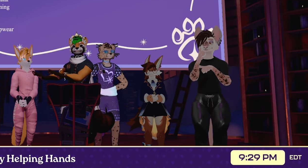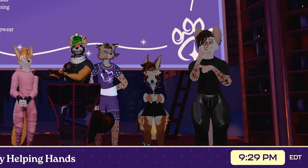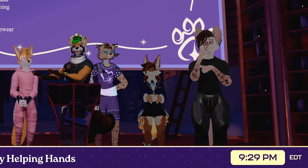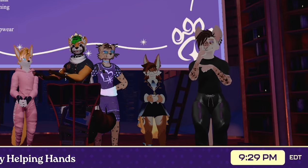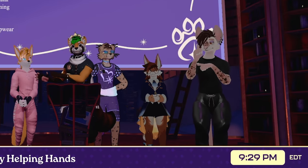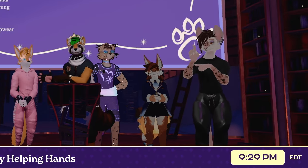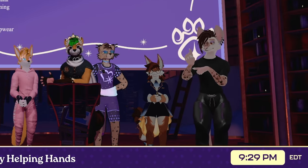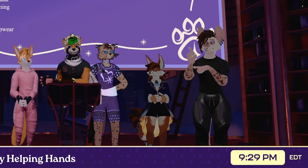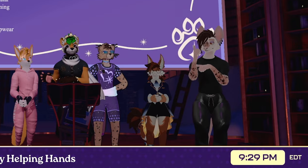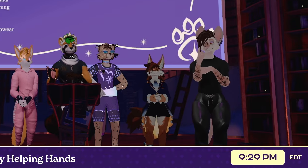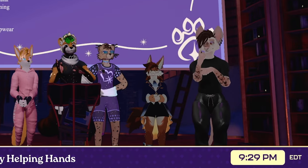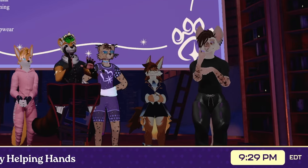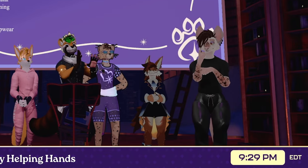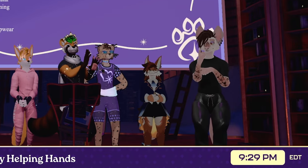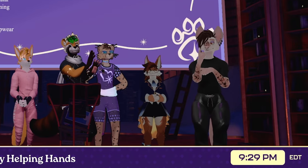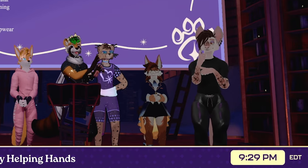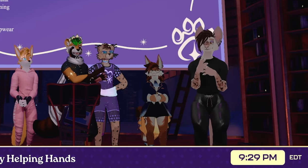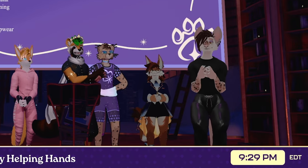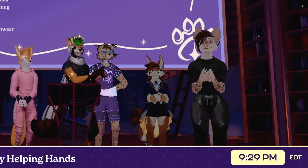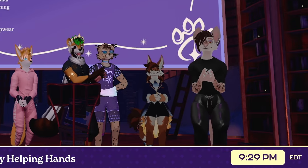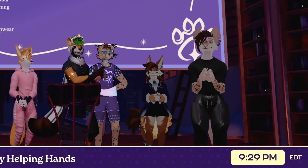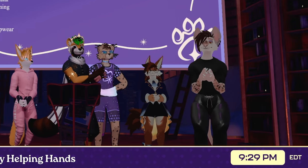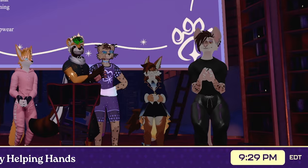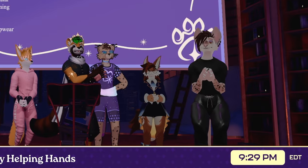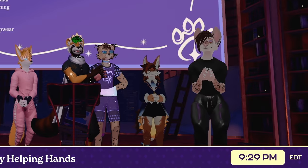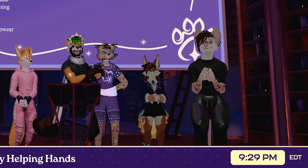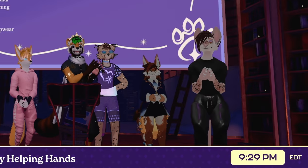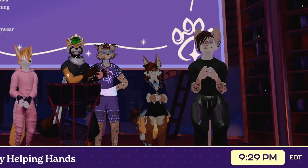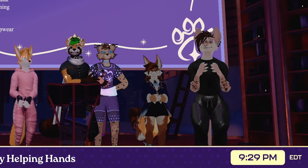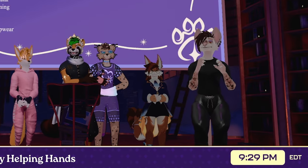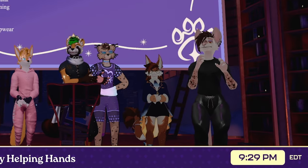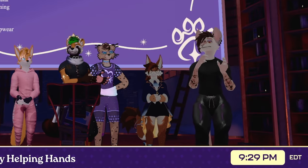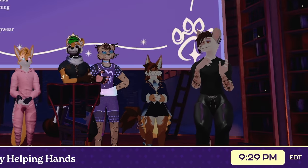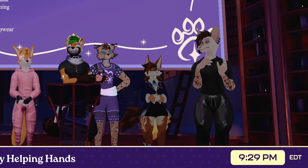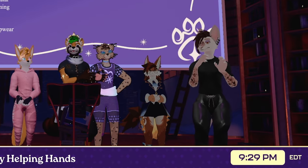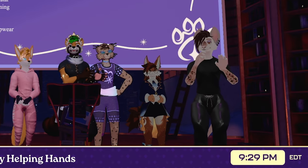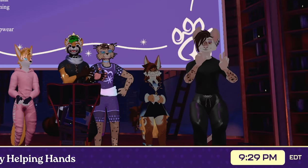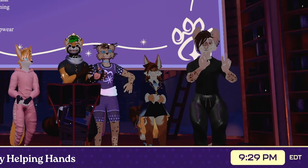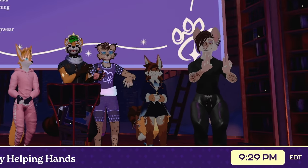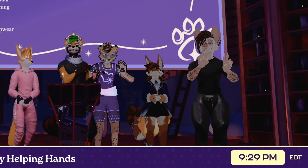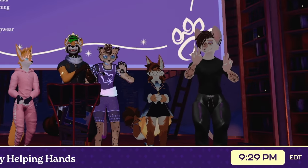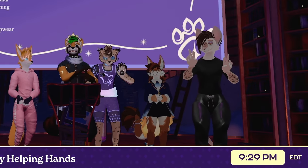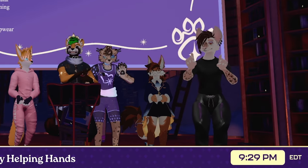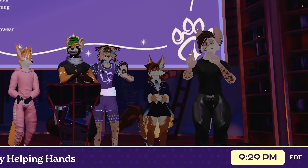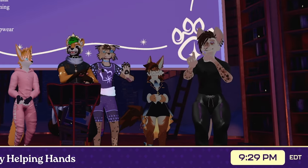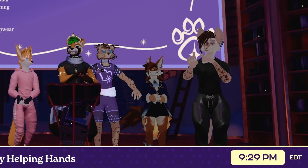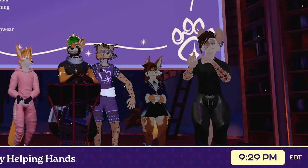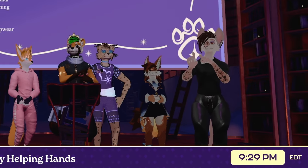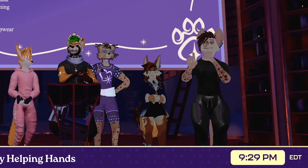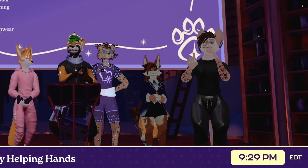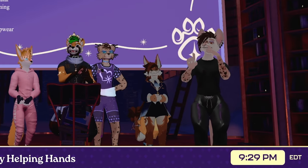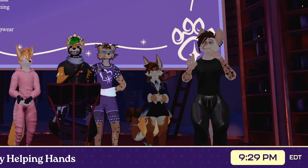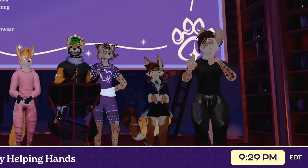BSL stuff. On this side, we're going to have Zaid, who is going to be teaching ASL with